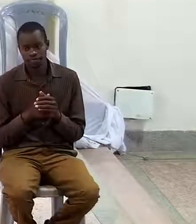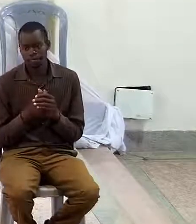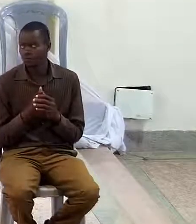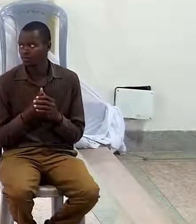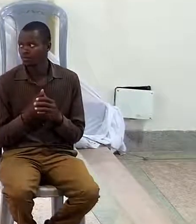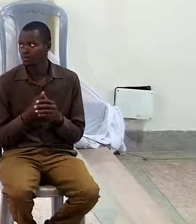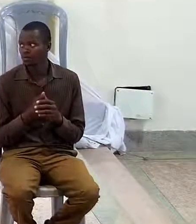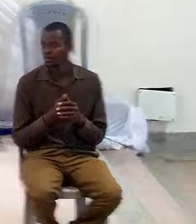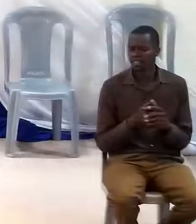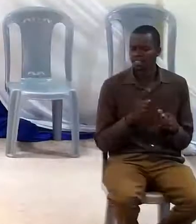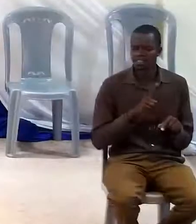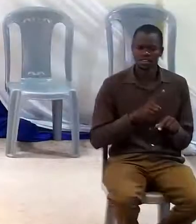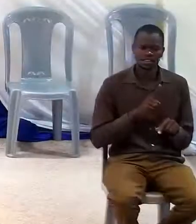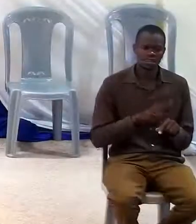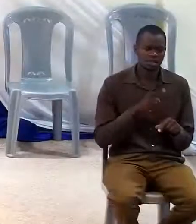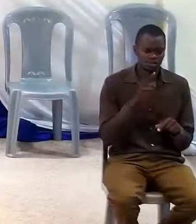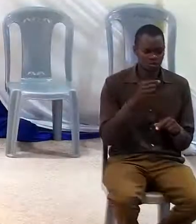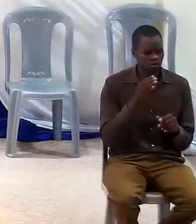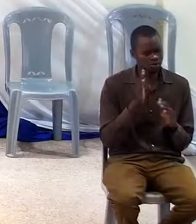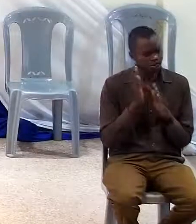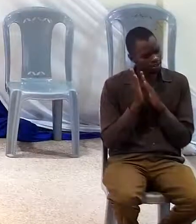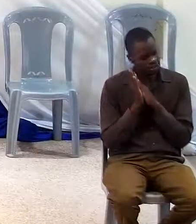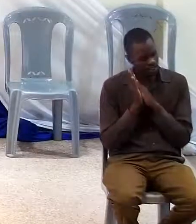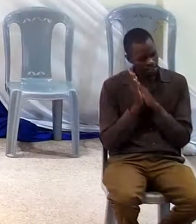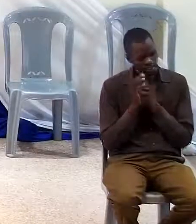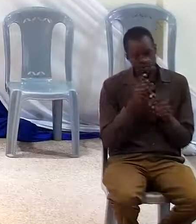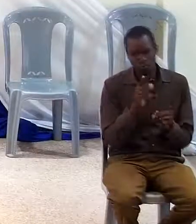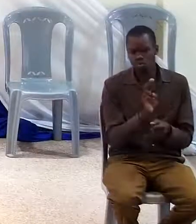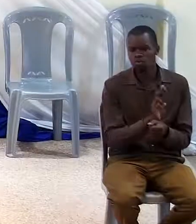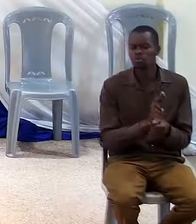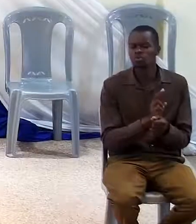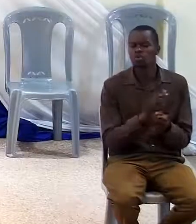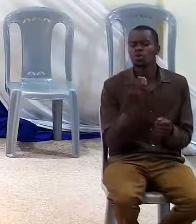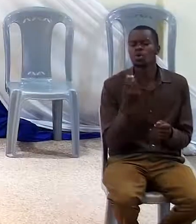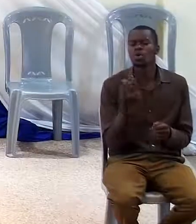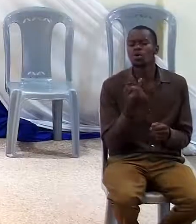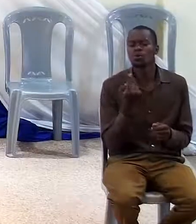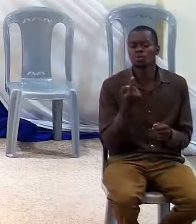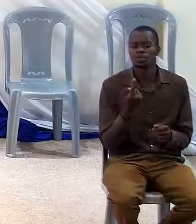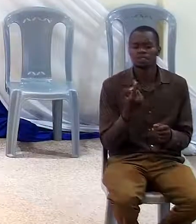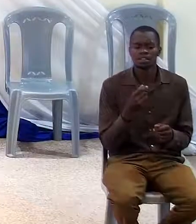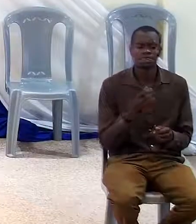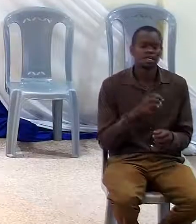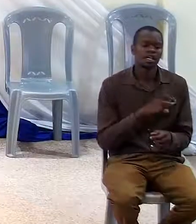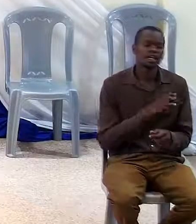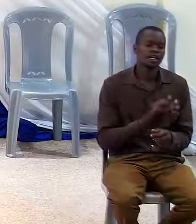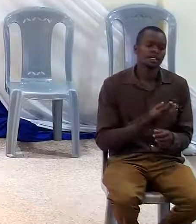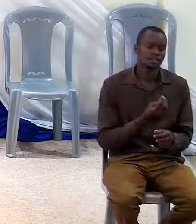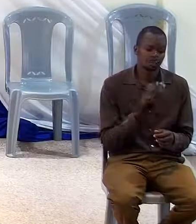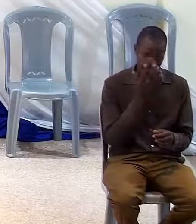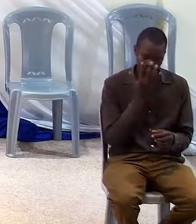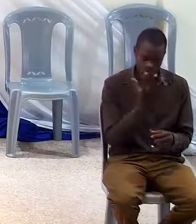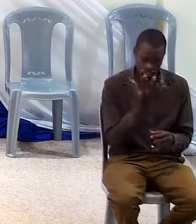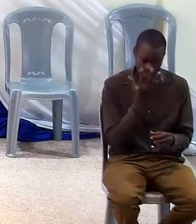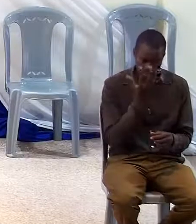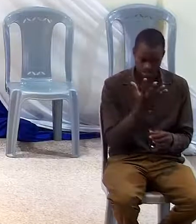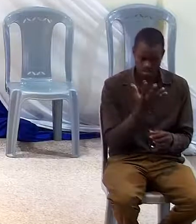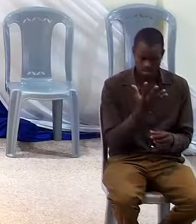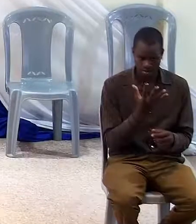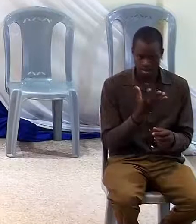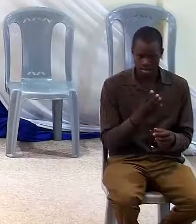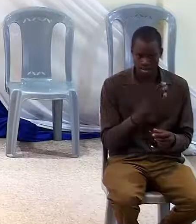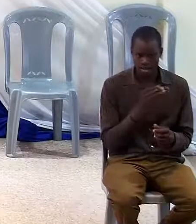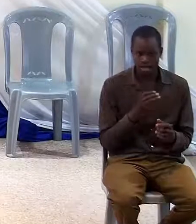are only utilizing energy to breathe and the body to support the body activities